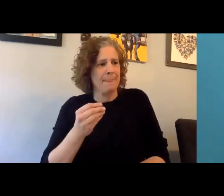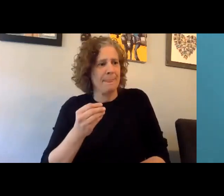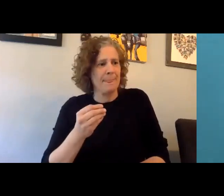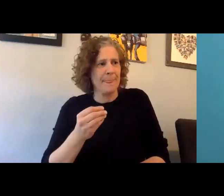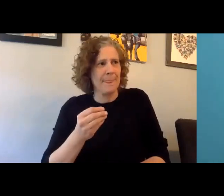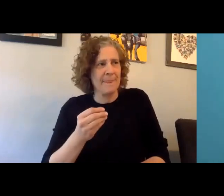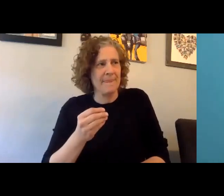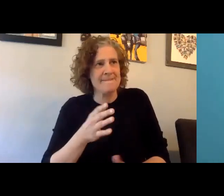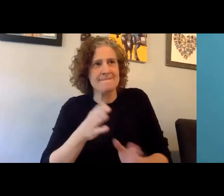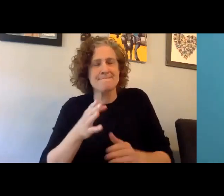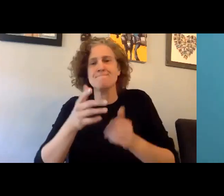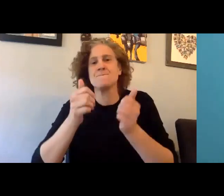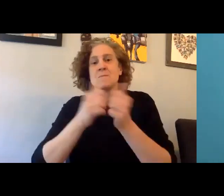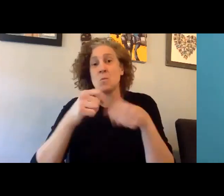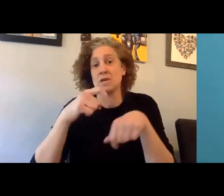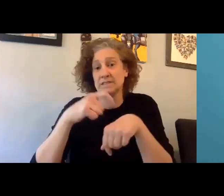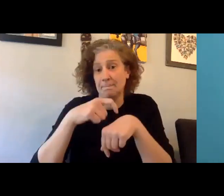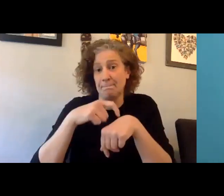the adjective.